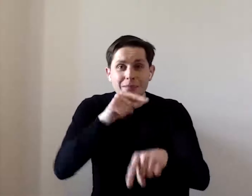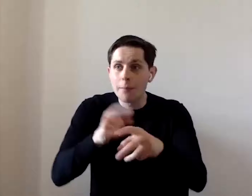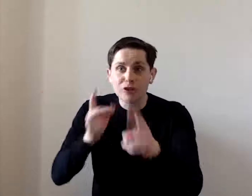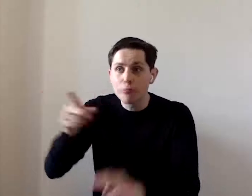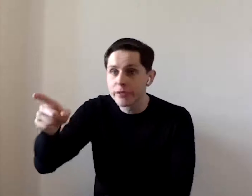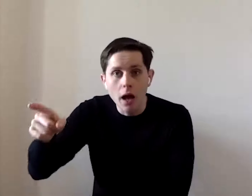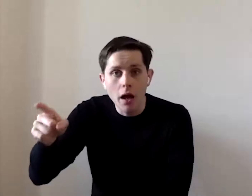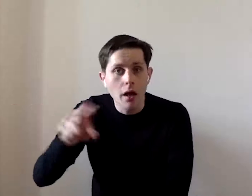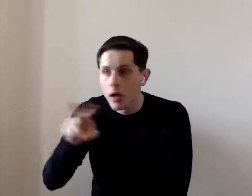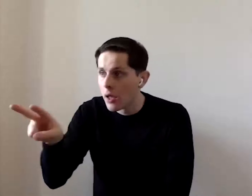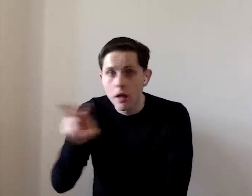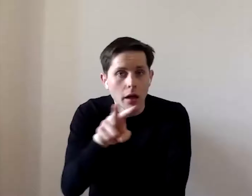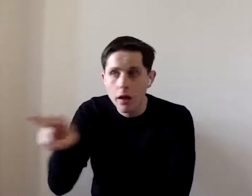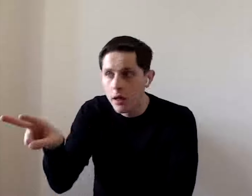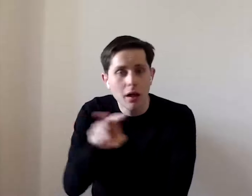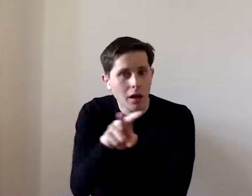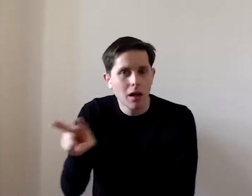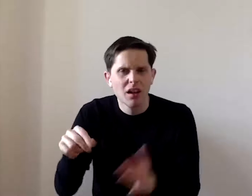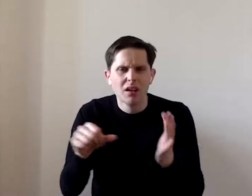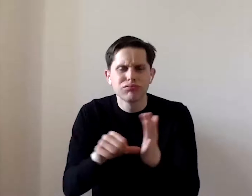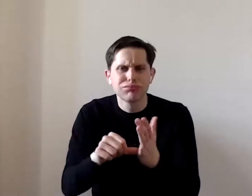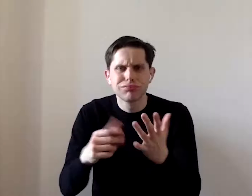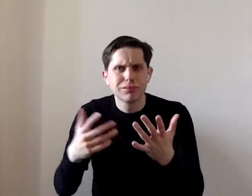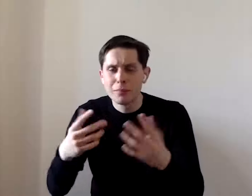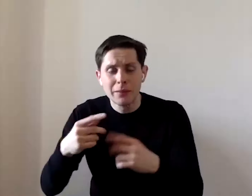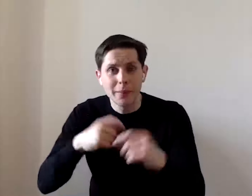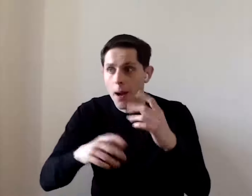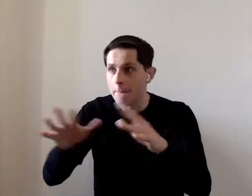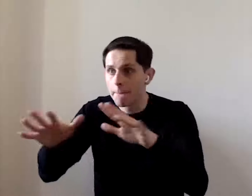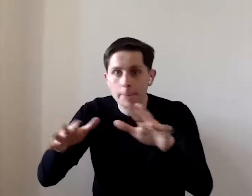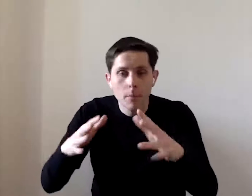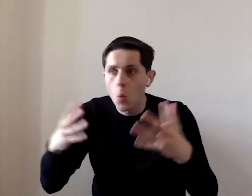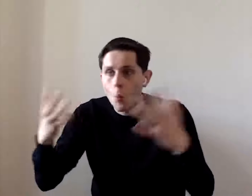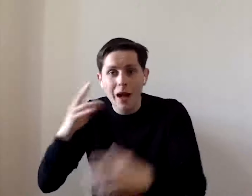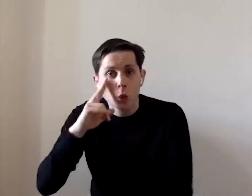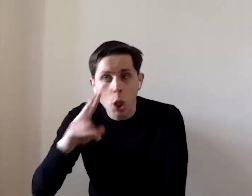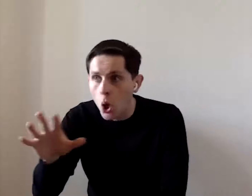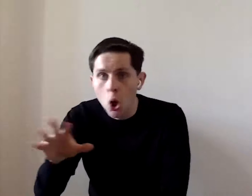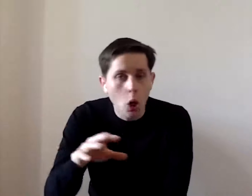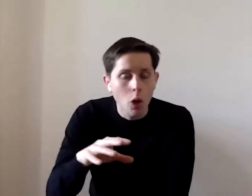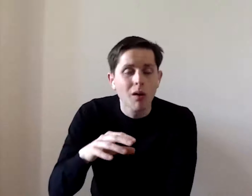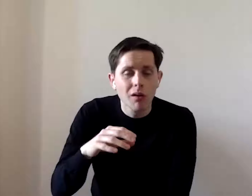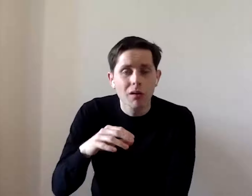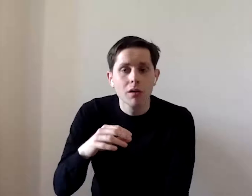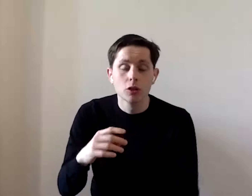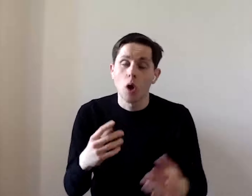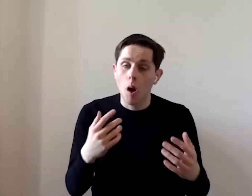I can't watch an instruction of something to do with metalwork on Zoom as well as looking at the interpreter at the same time. So there were lots of occasions